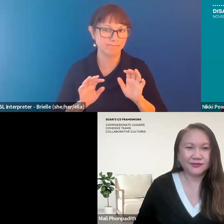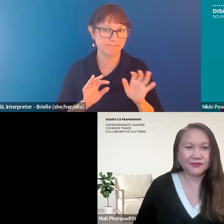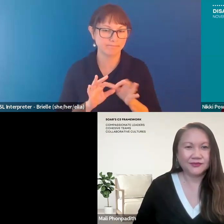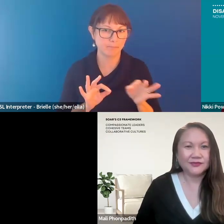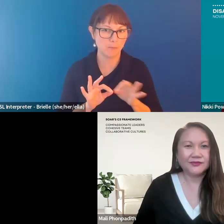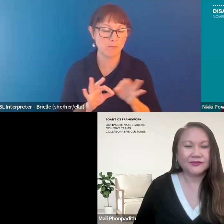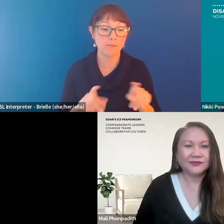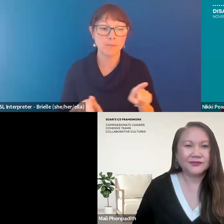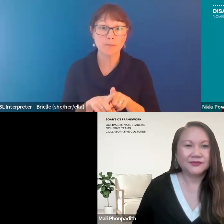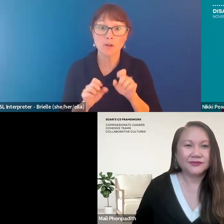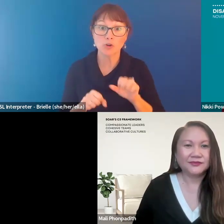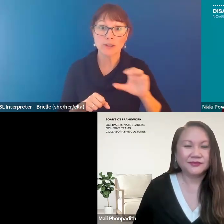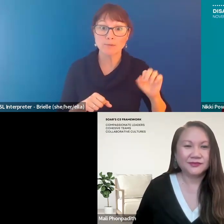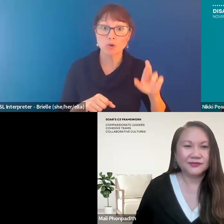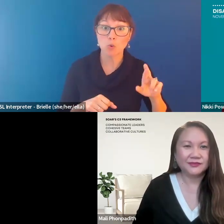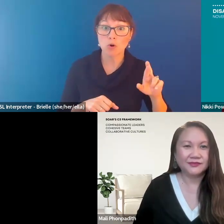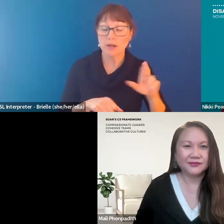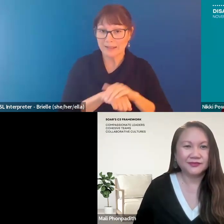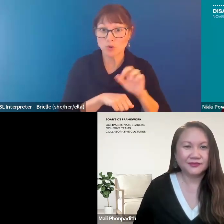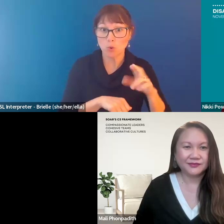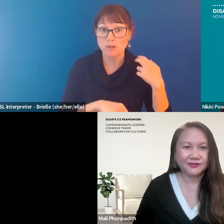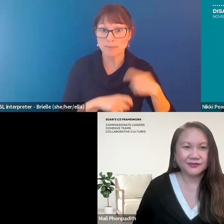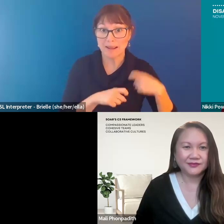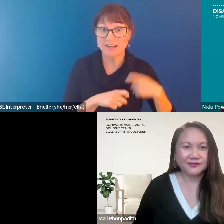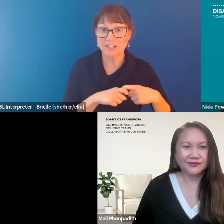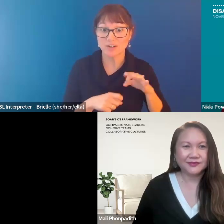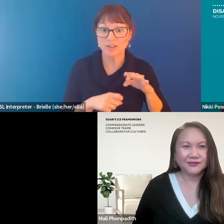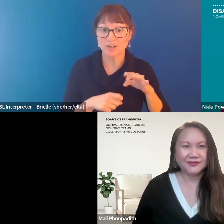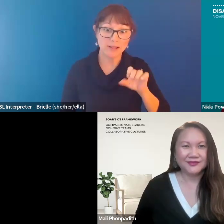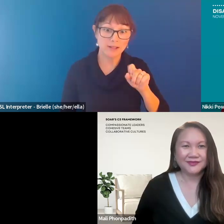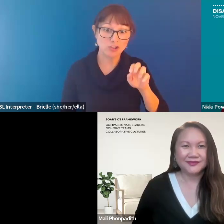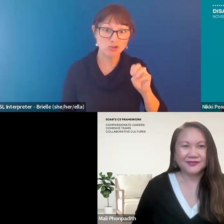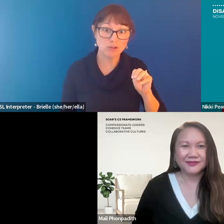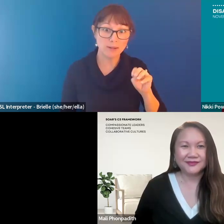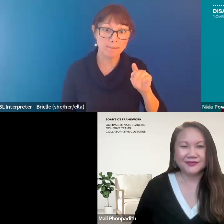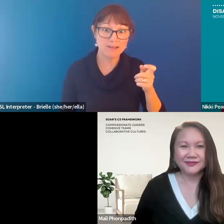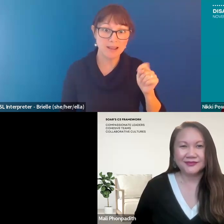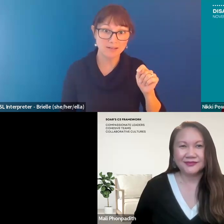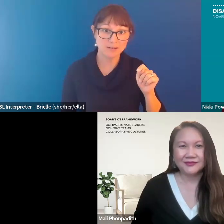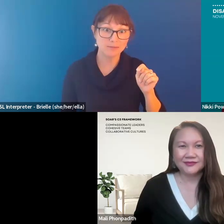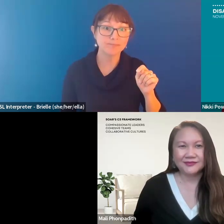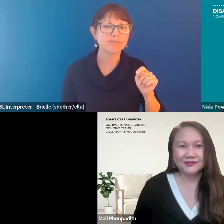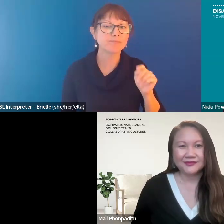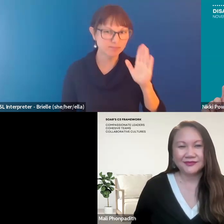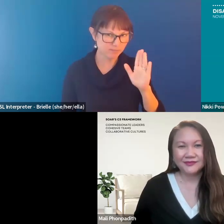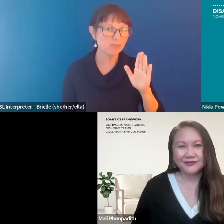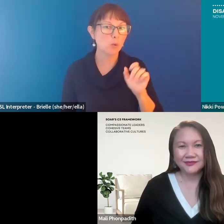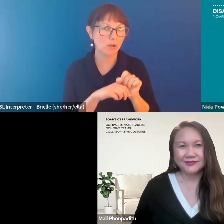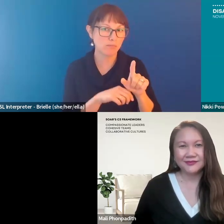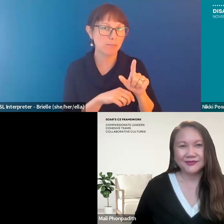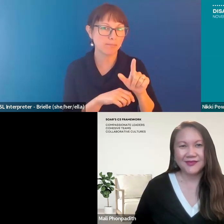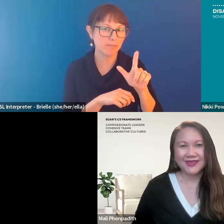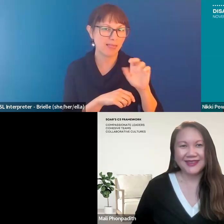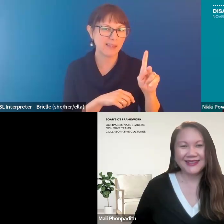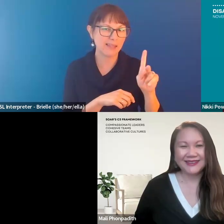have captions in either English or Spanish via the stream text, and that link is going to pop up for you in the